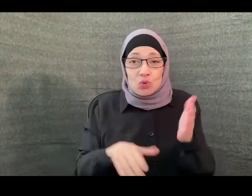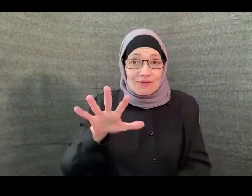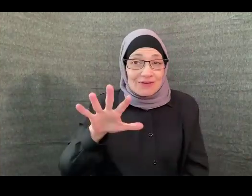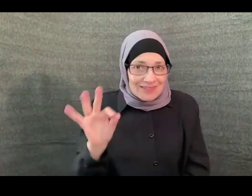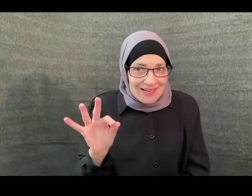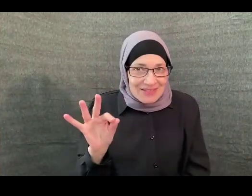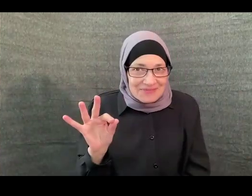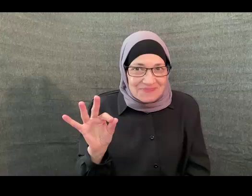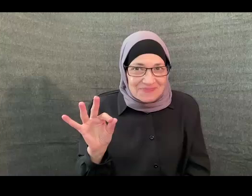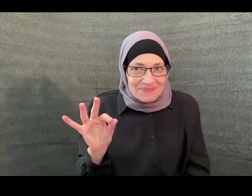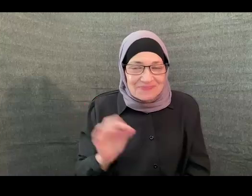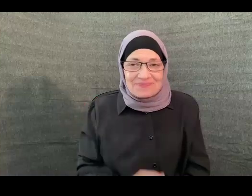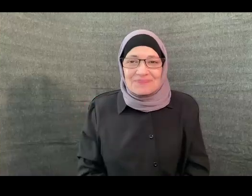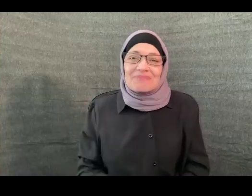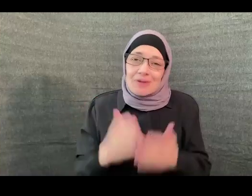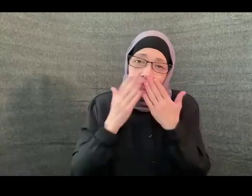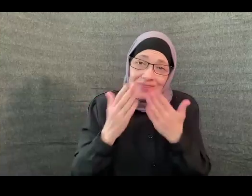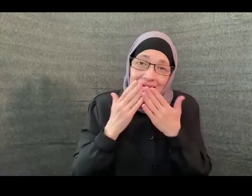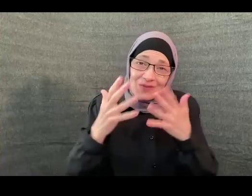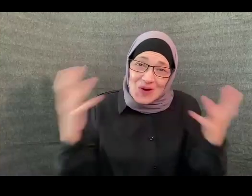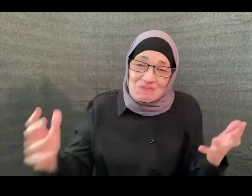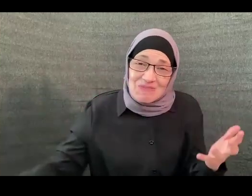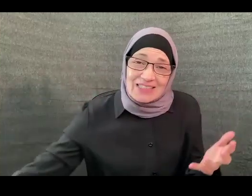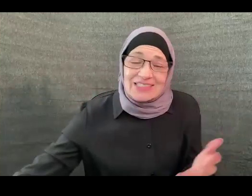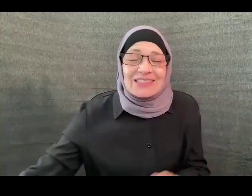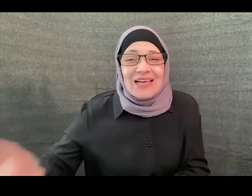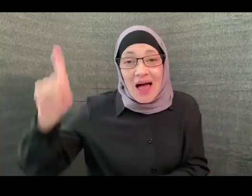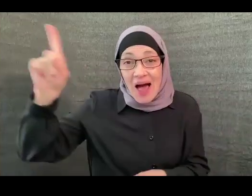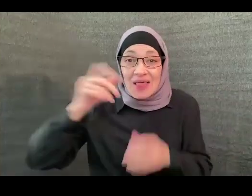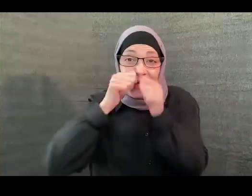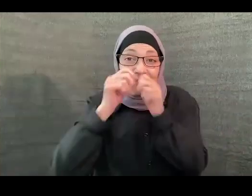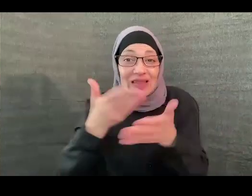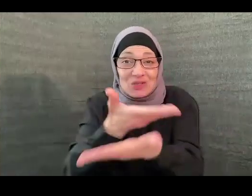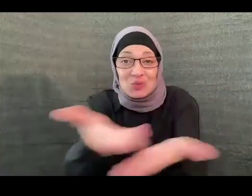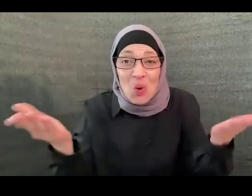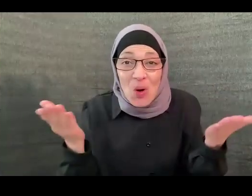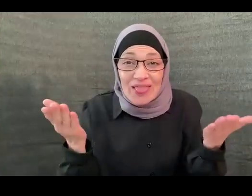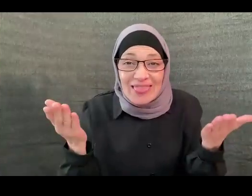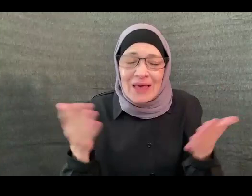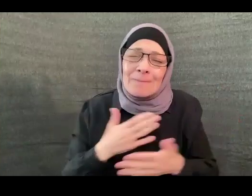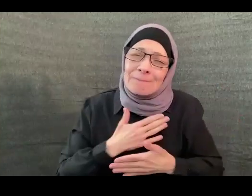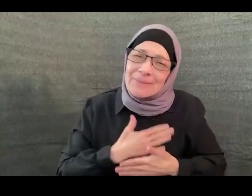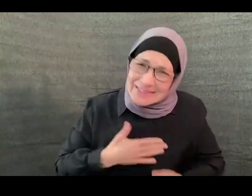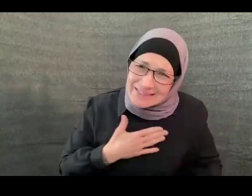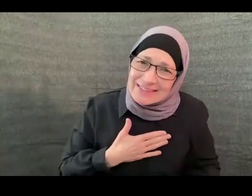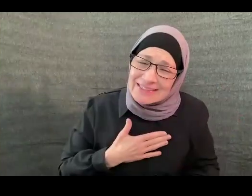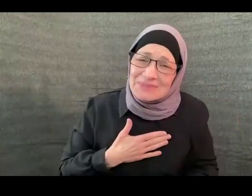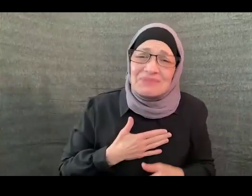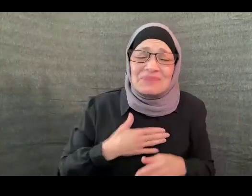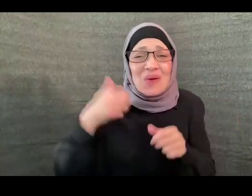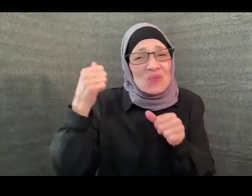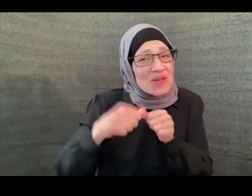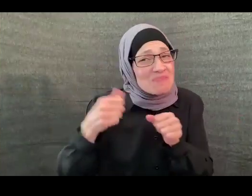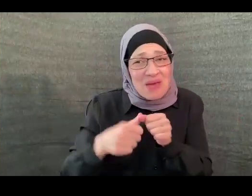59. Thank you very much. May Allah subhanahu wa ta'ala bless you all. Please, remember